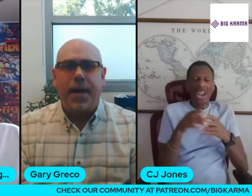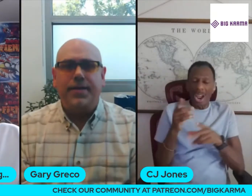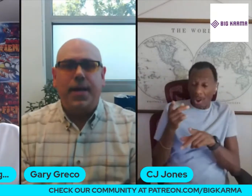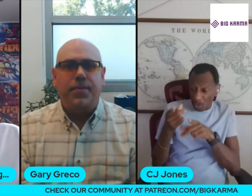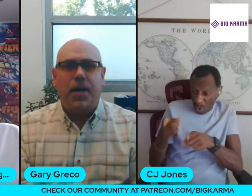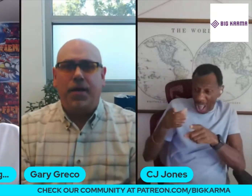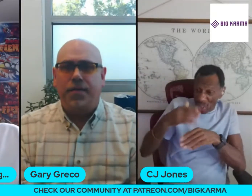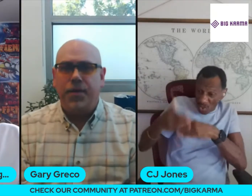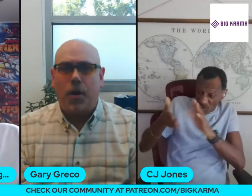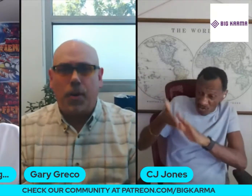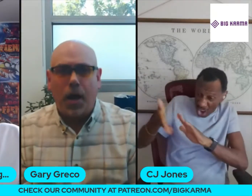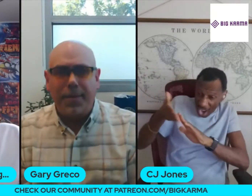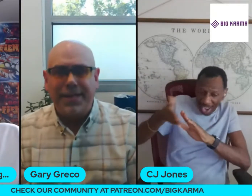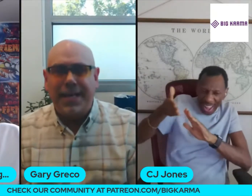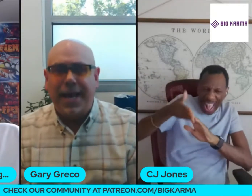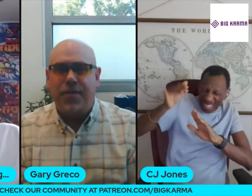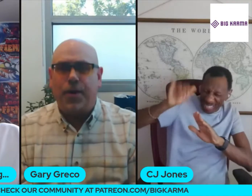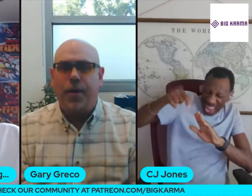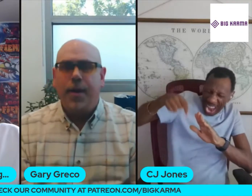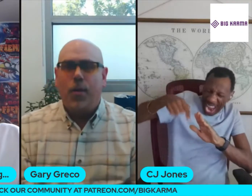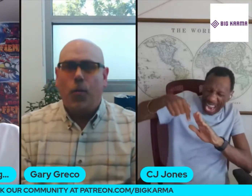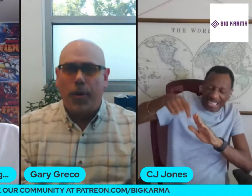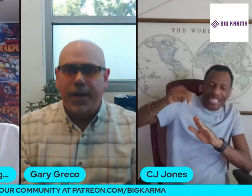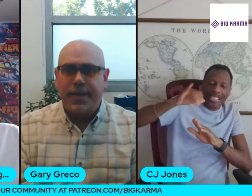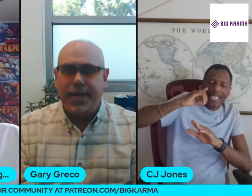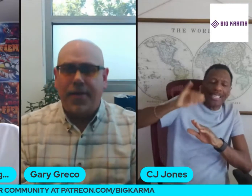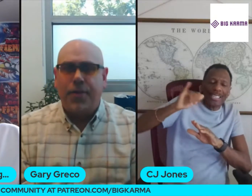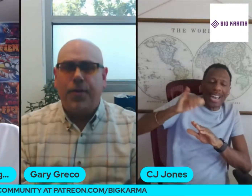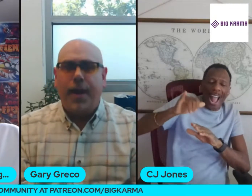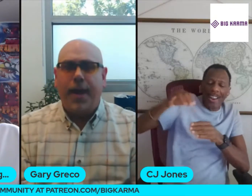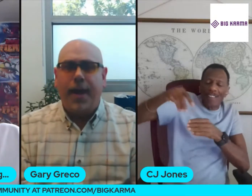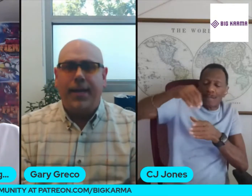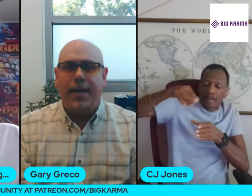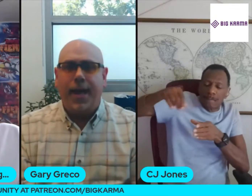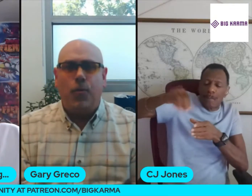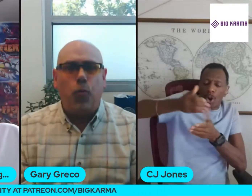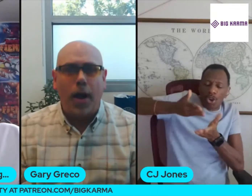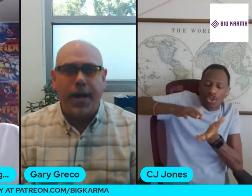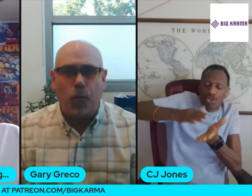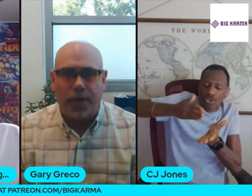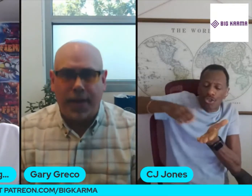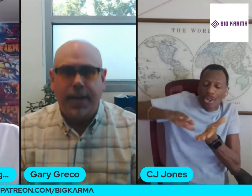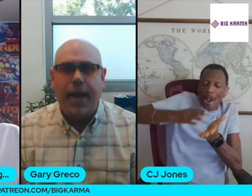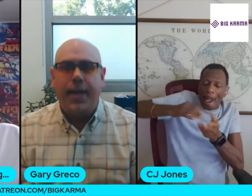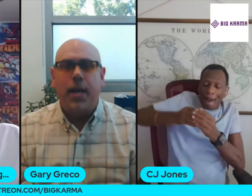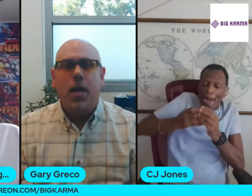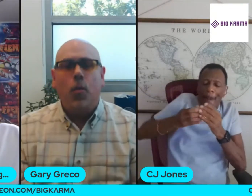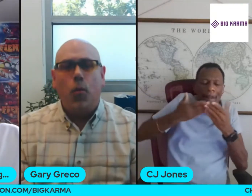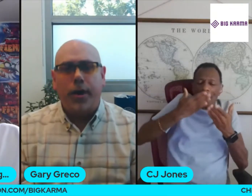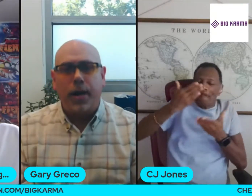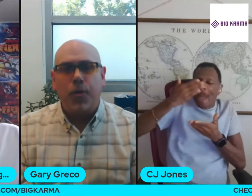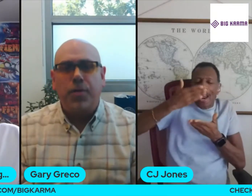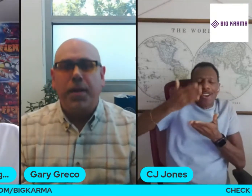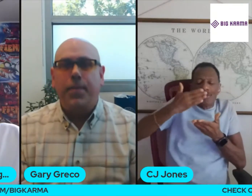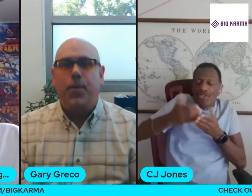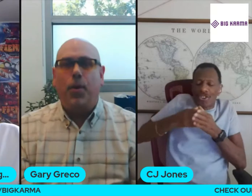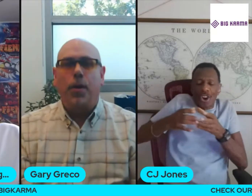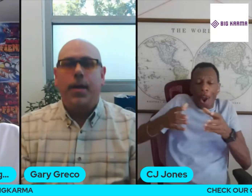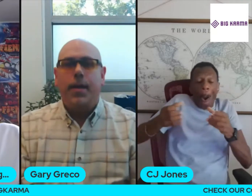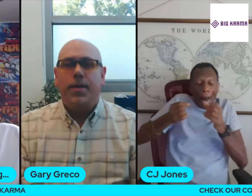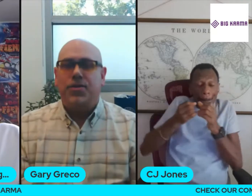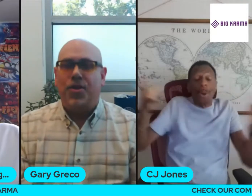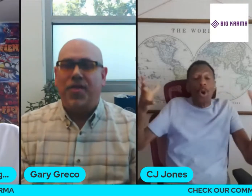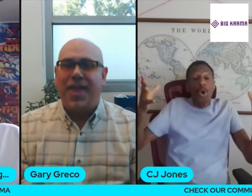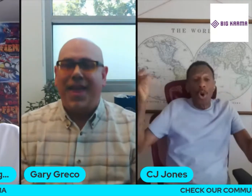same concept of, coming together, working together, and running with it, and working with